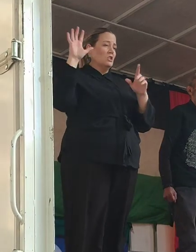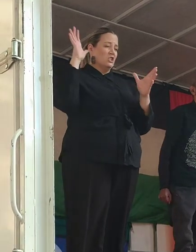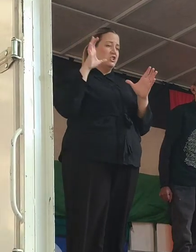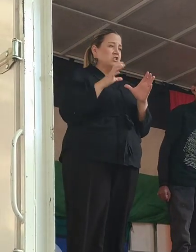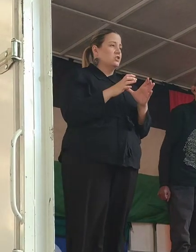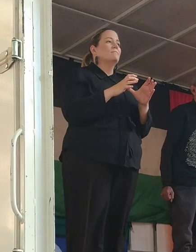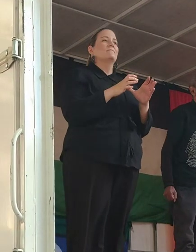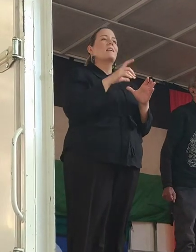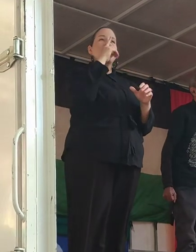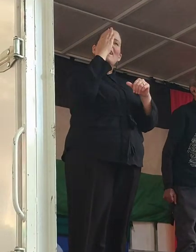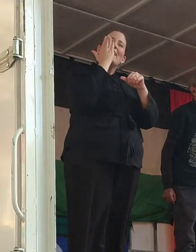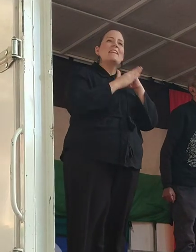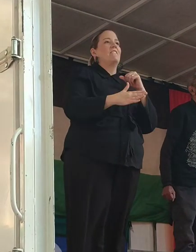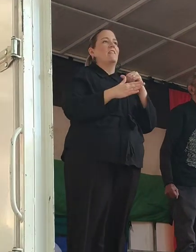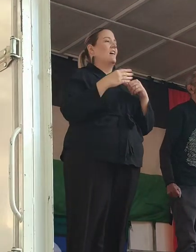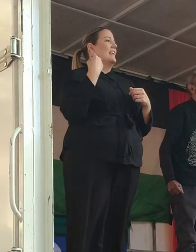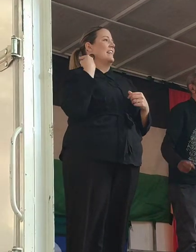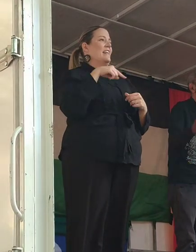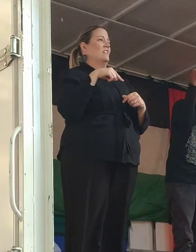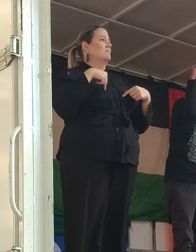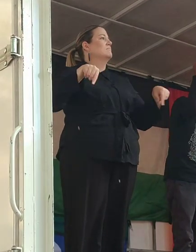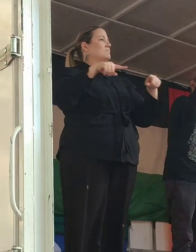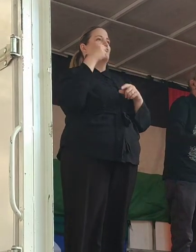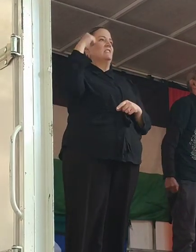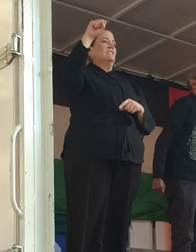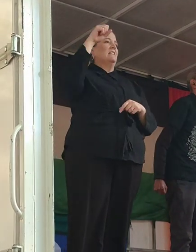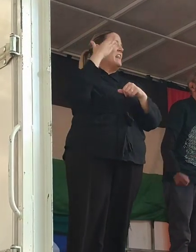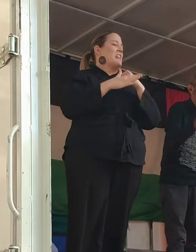you can never kill the resistance.